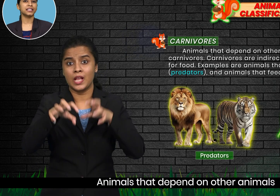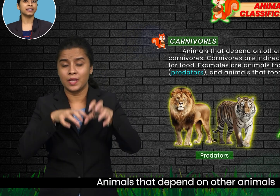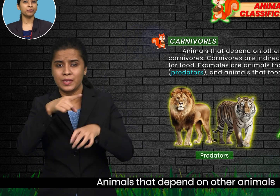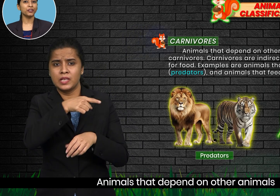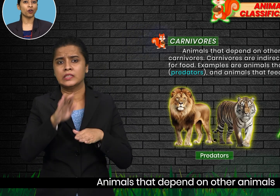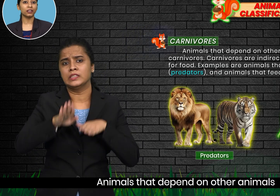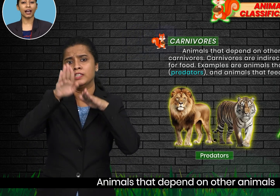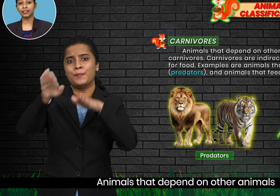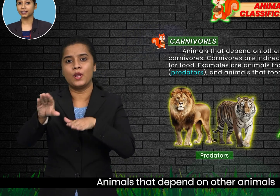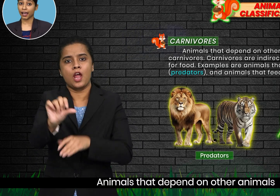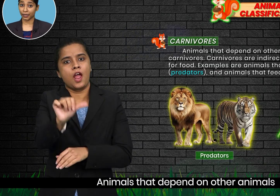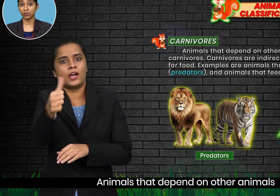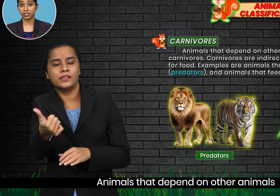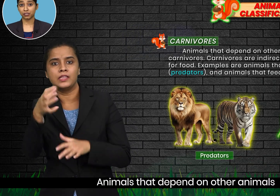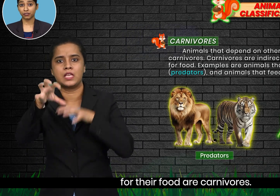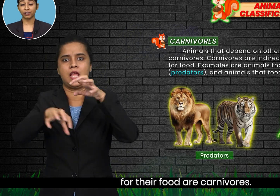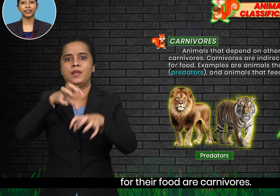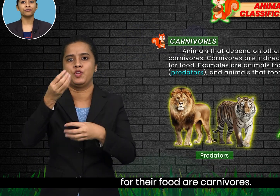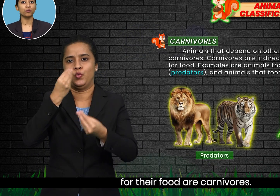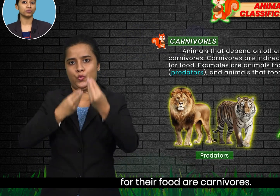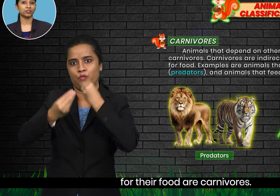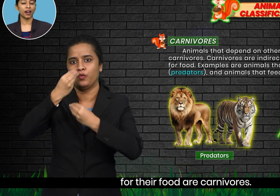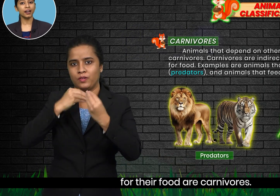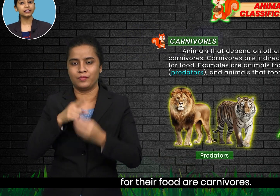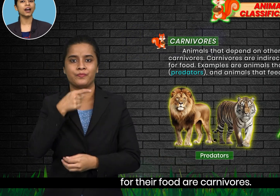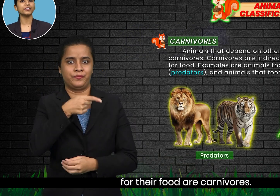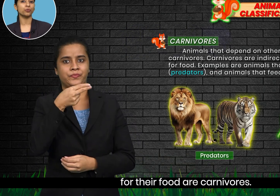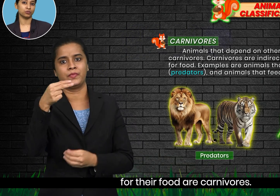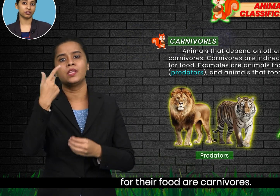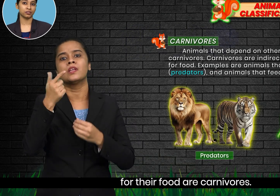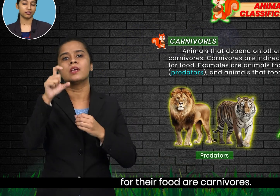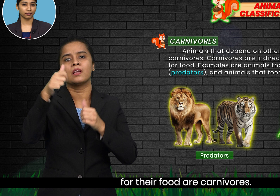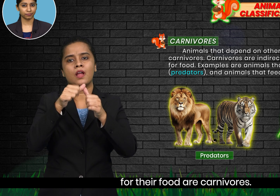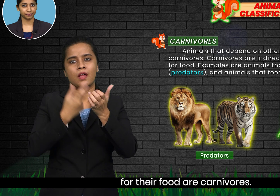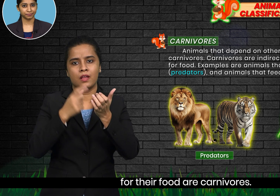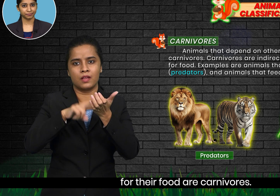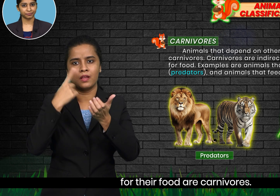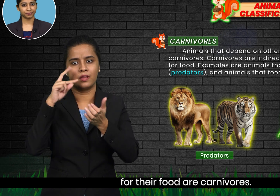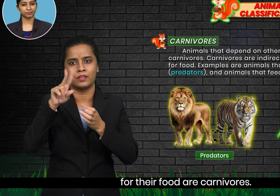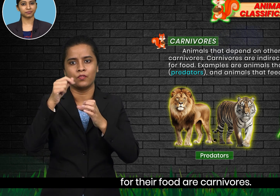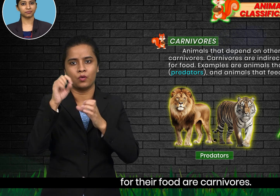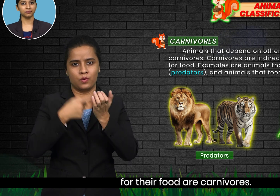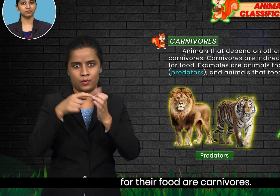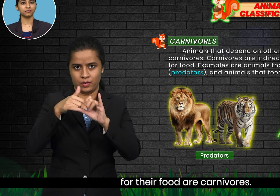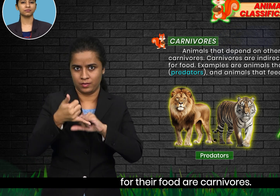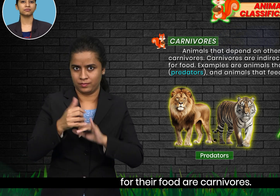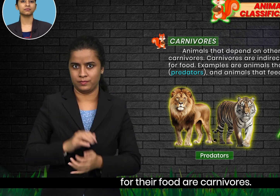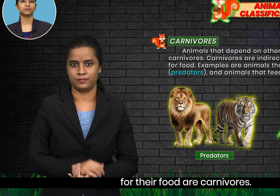animals that depend on other animals for their food are carnivores.